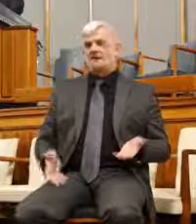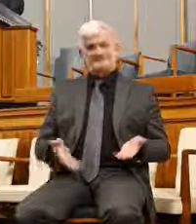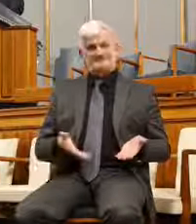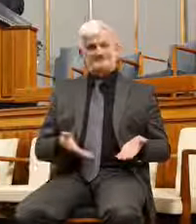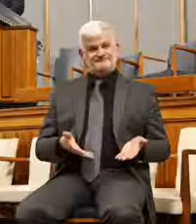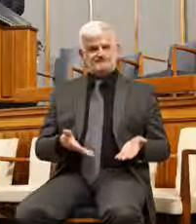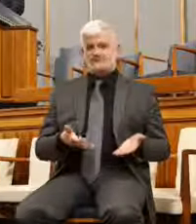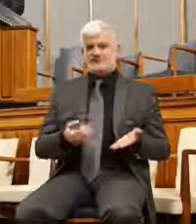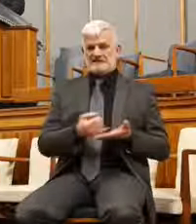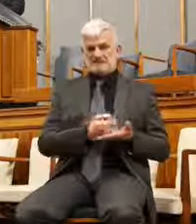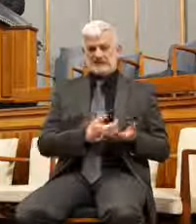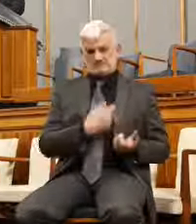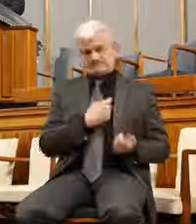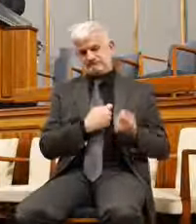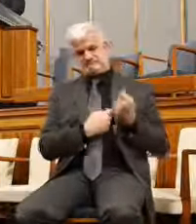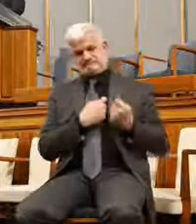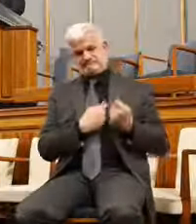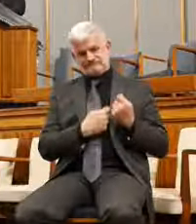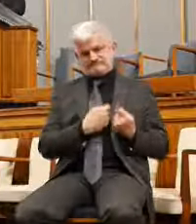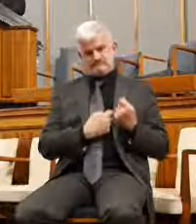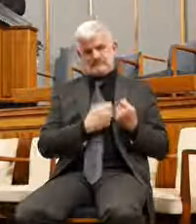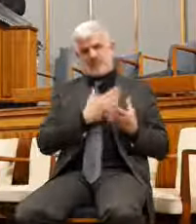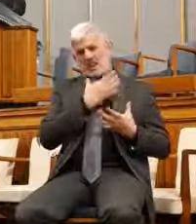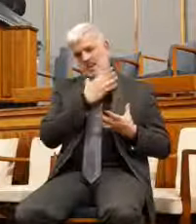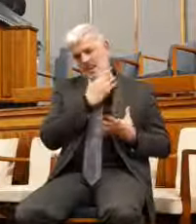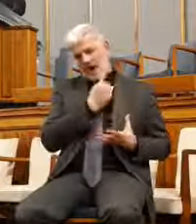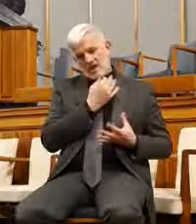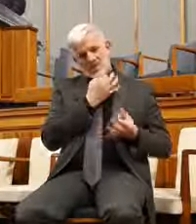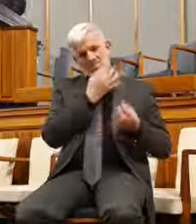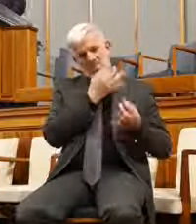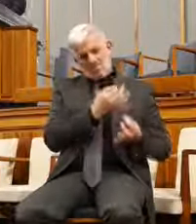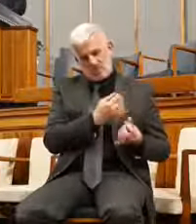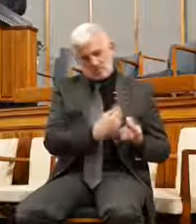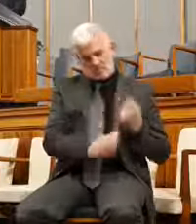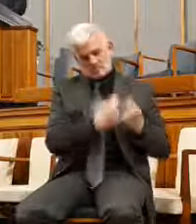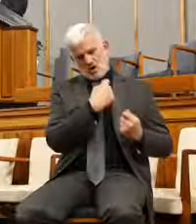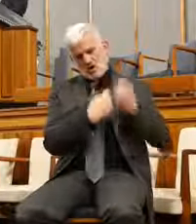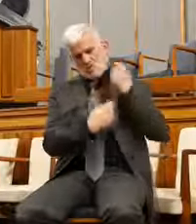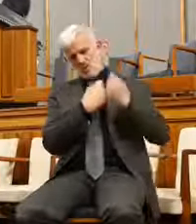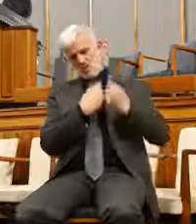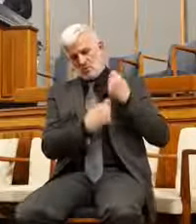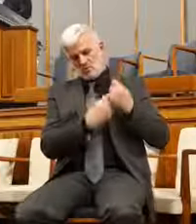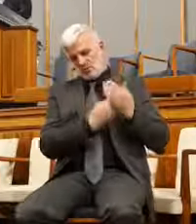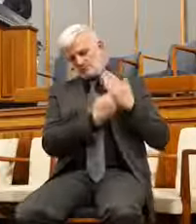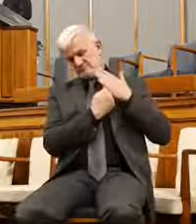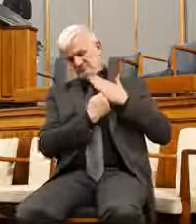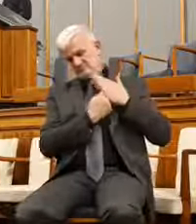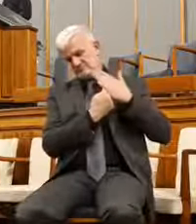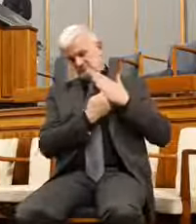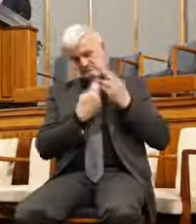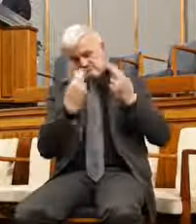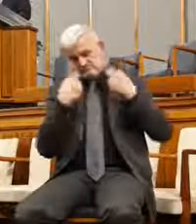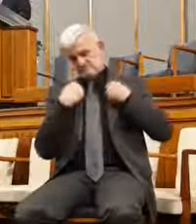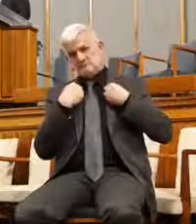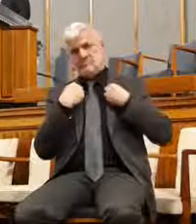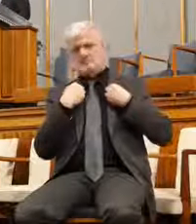sin tendency and lusts and desires dominate you. We're ruled by our